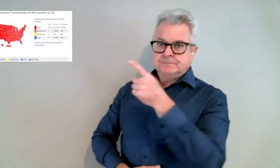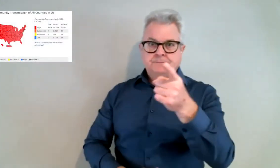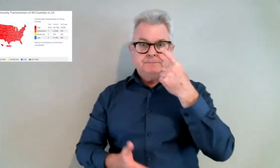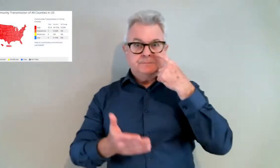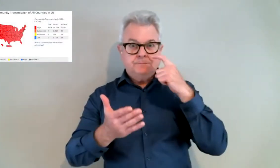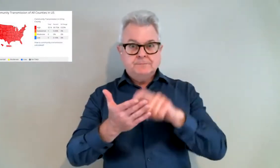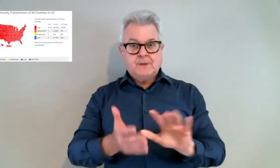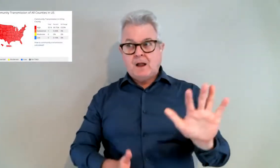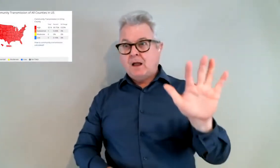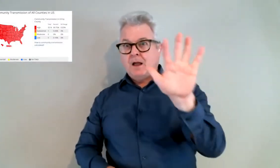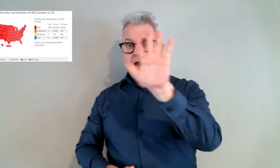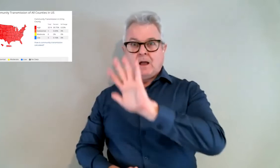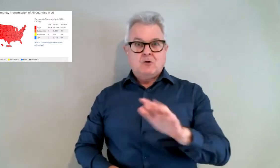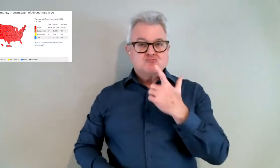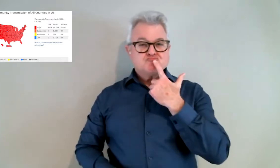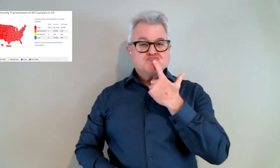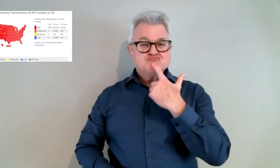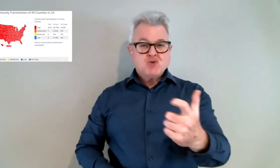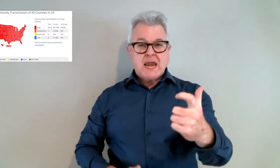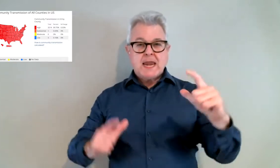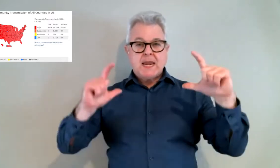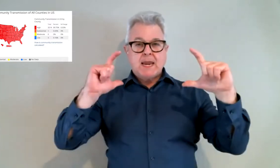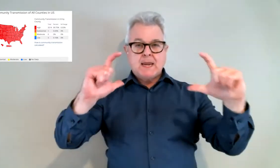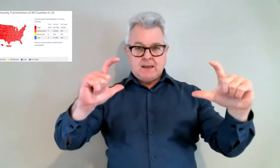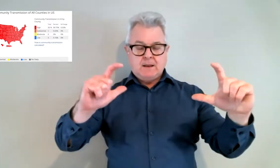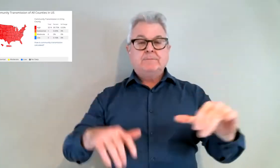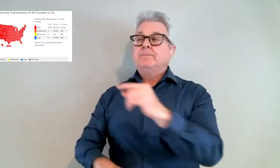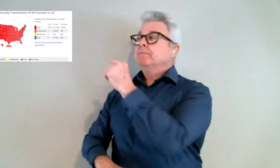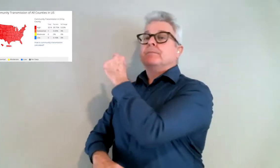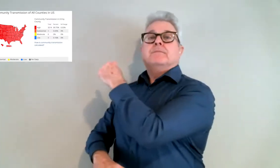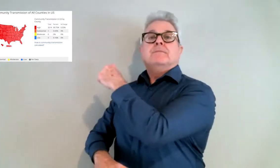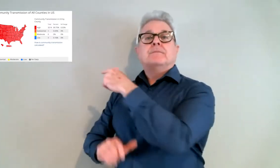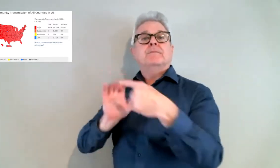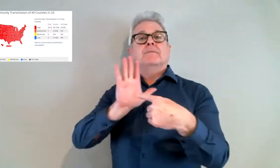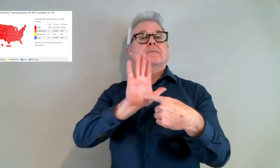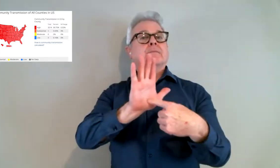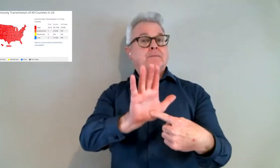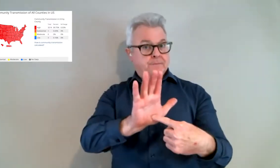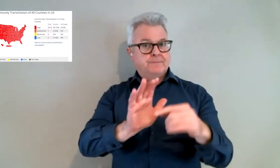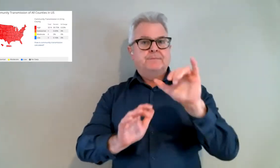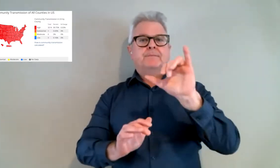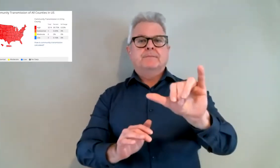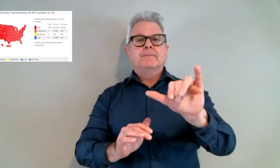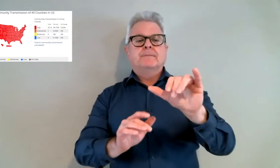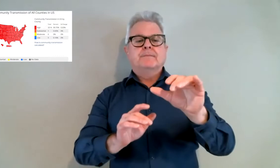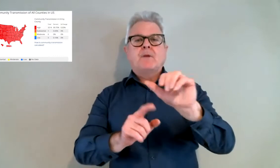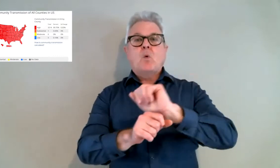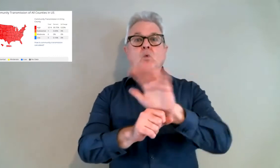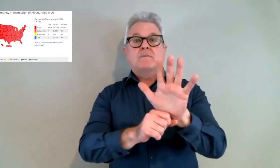As you can see, a picture of the United States, everything is marked in red, which basically